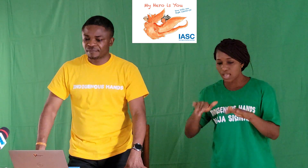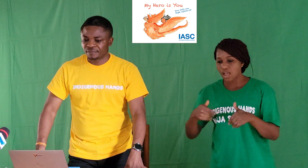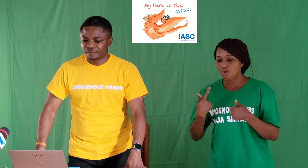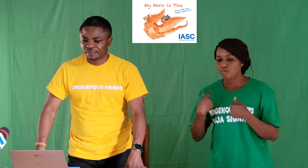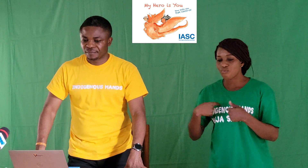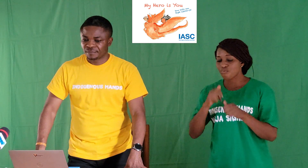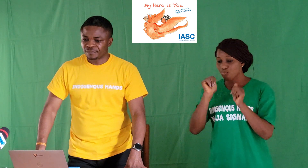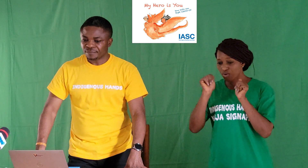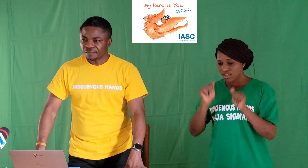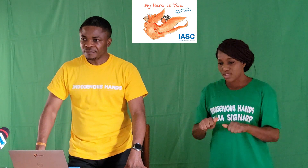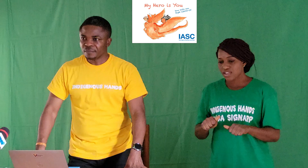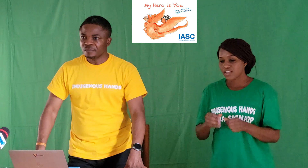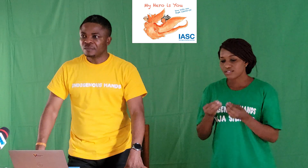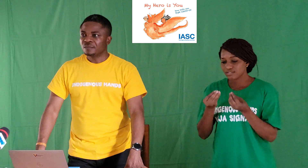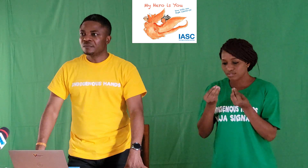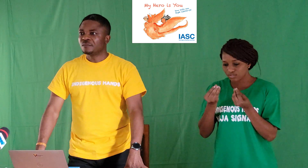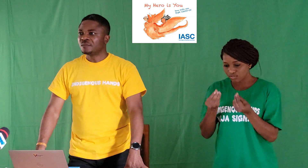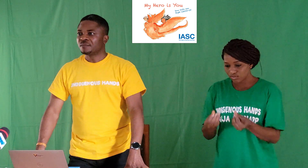it.